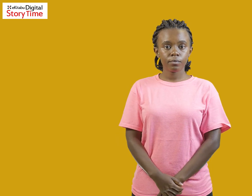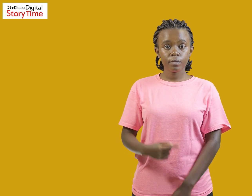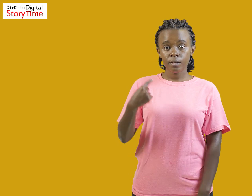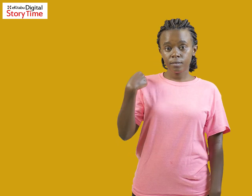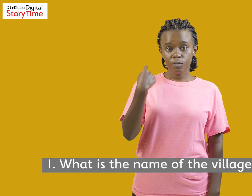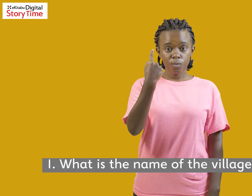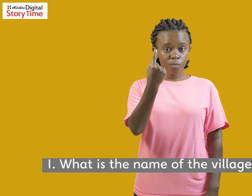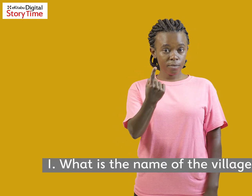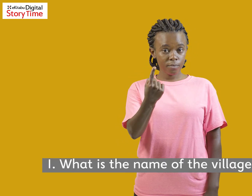Number 1.